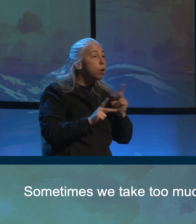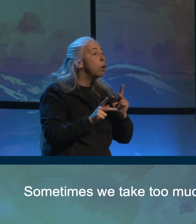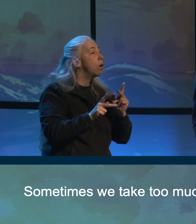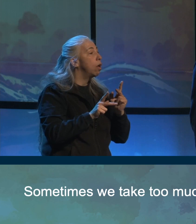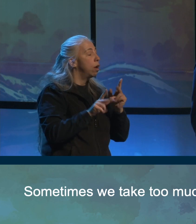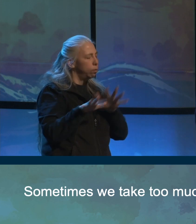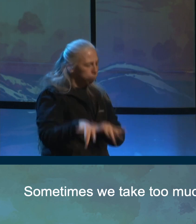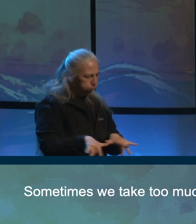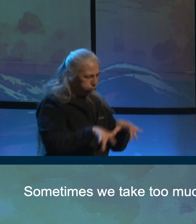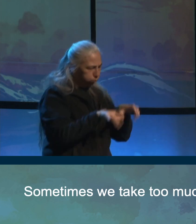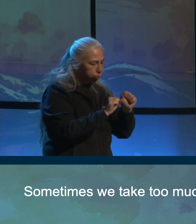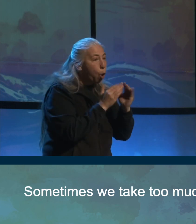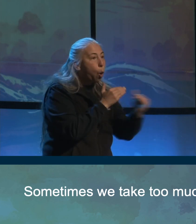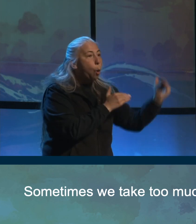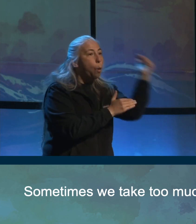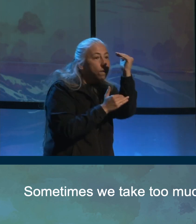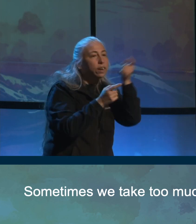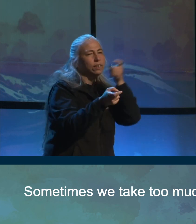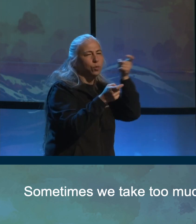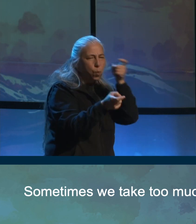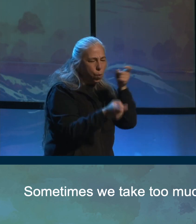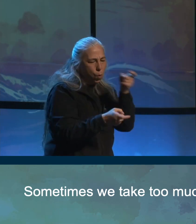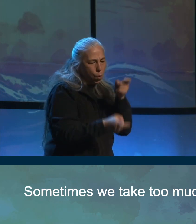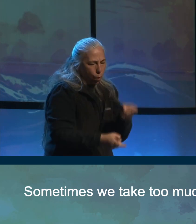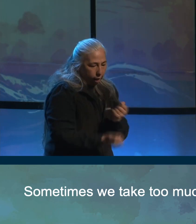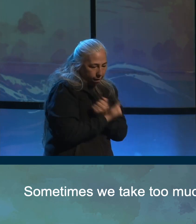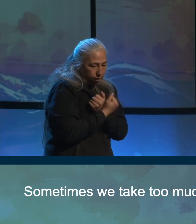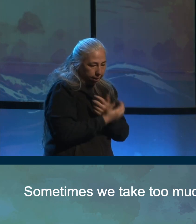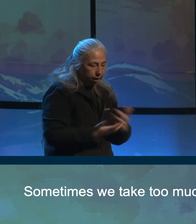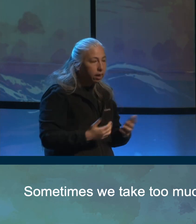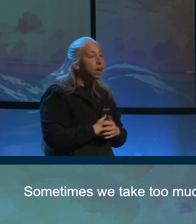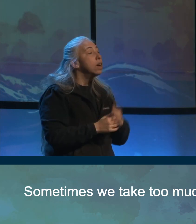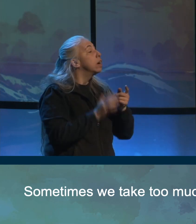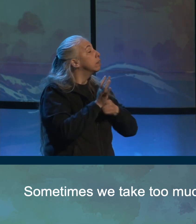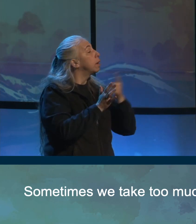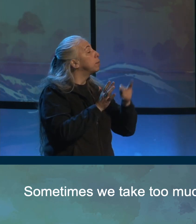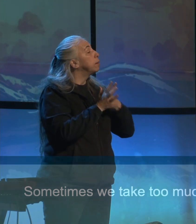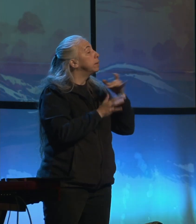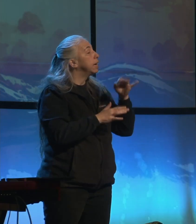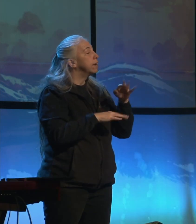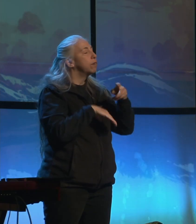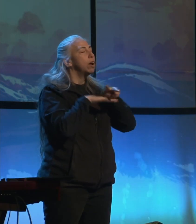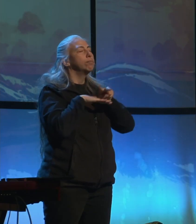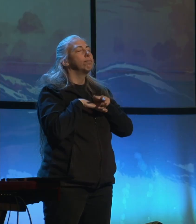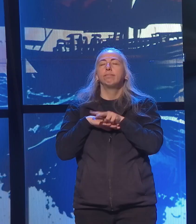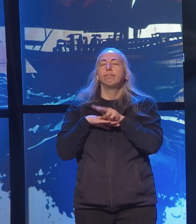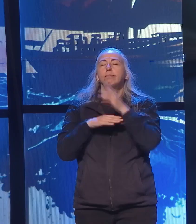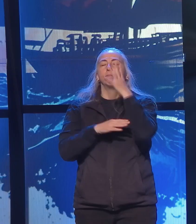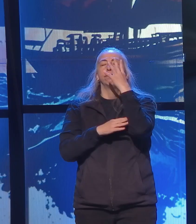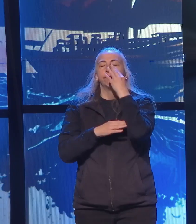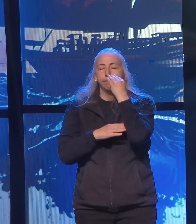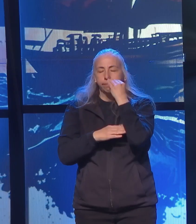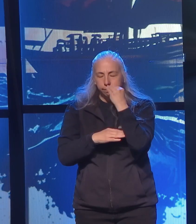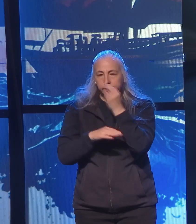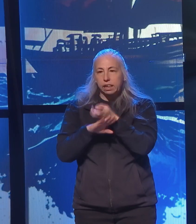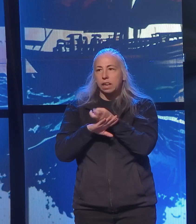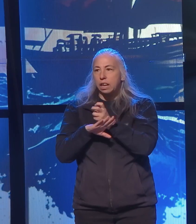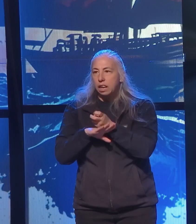right? And think about it. It's like, have you ever not been able to fall asleep and so you just try really hard to fall asleep? How's that work